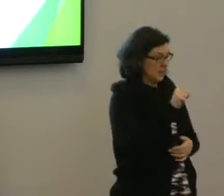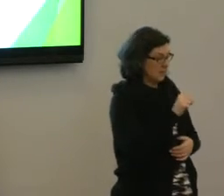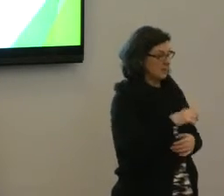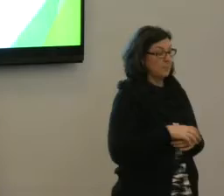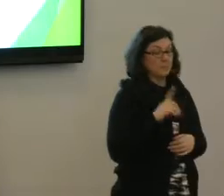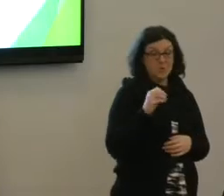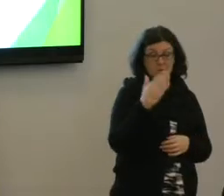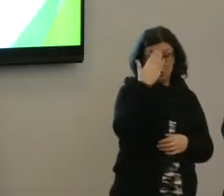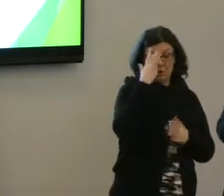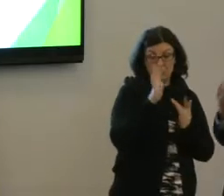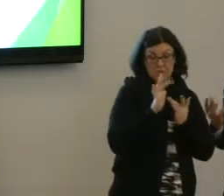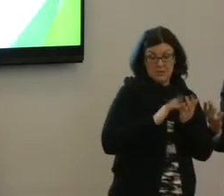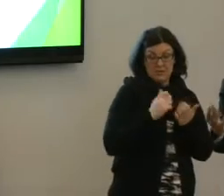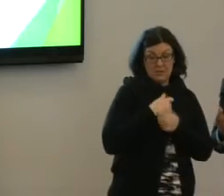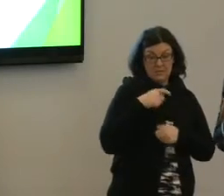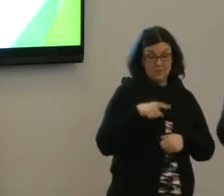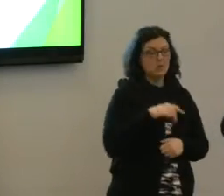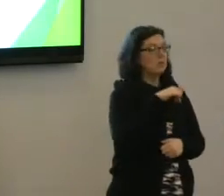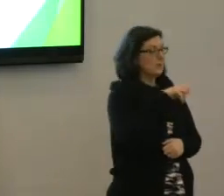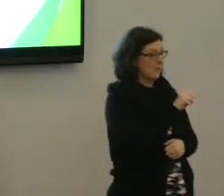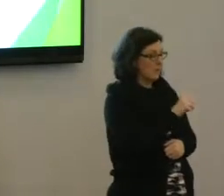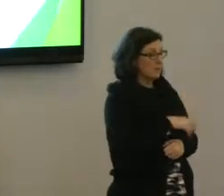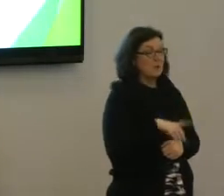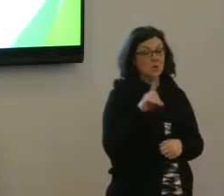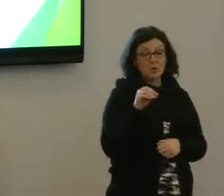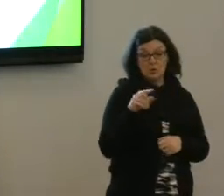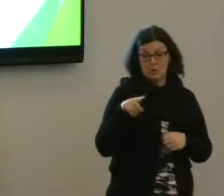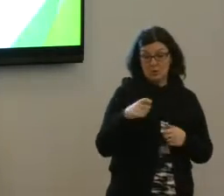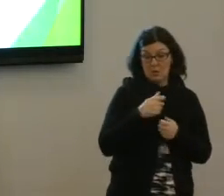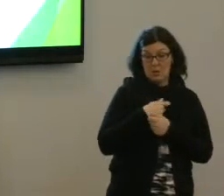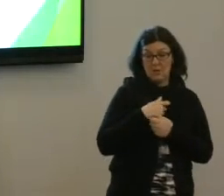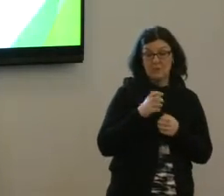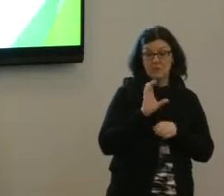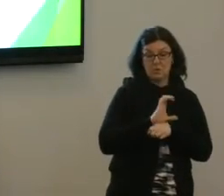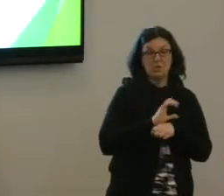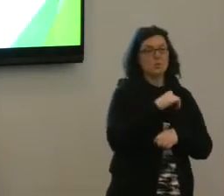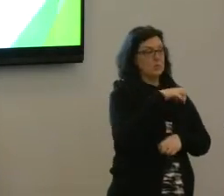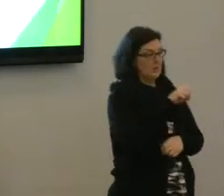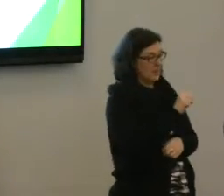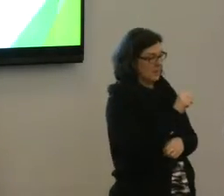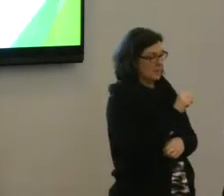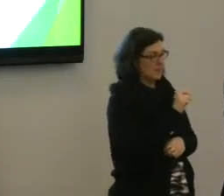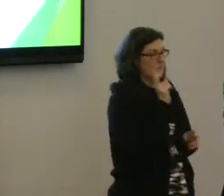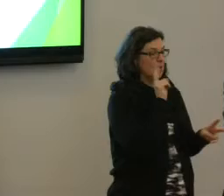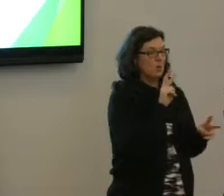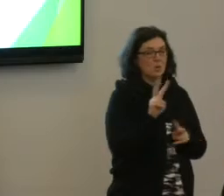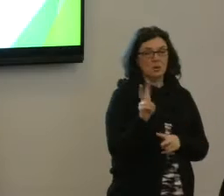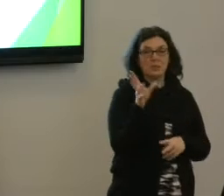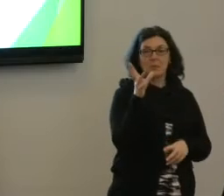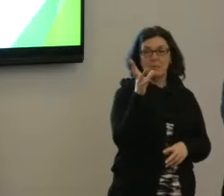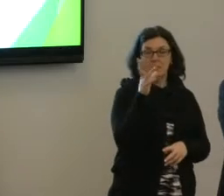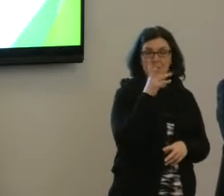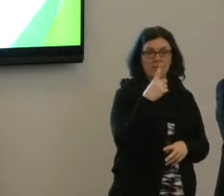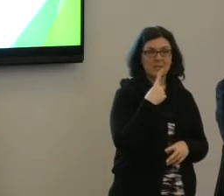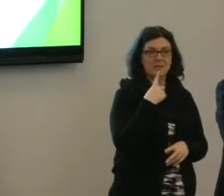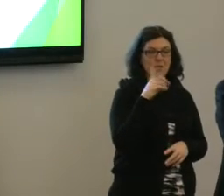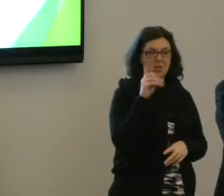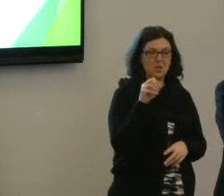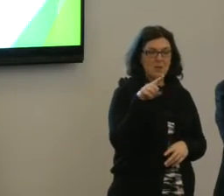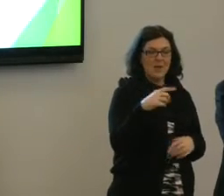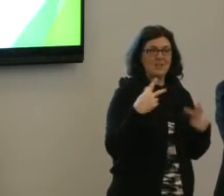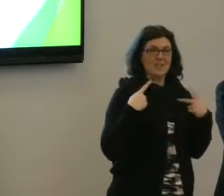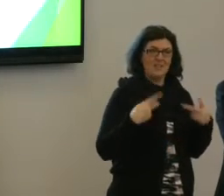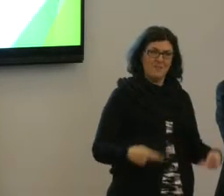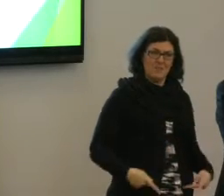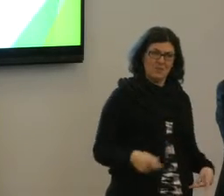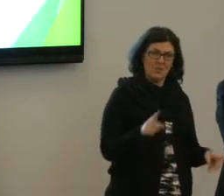you know Jesus loves you?" "Yes." "Do you love the church?" "Yes." She turned to her mother and to the pastor and said, "Do I have to get a